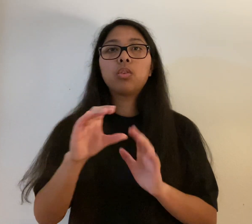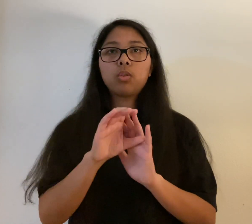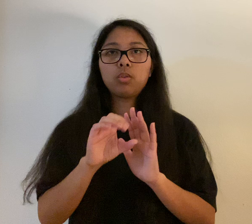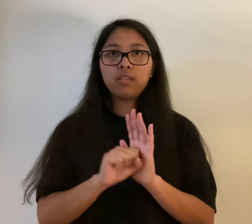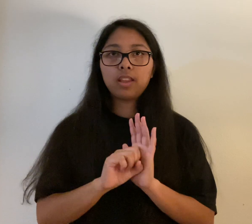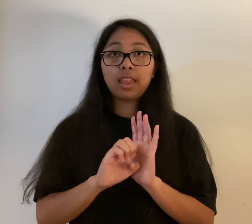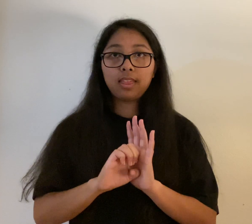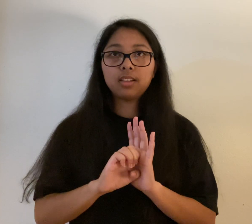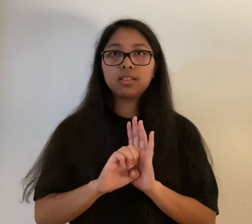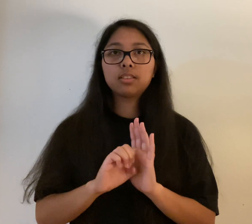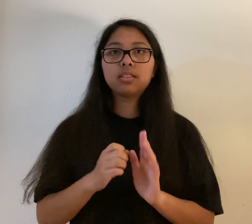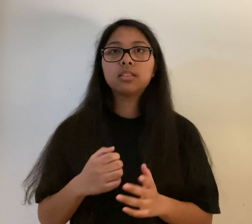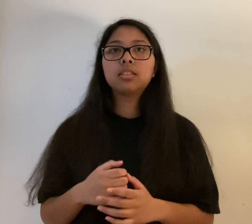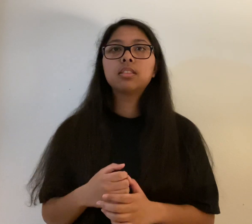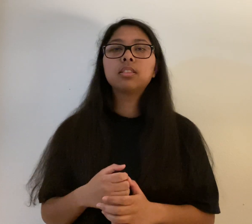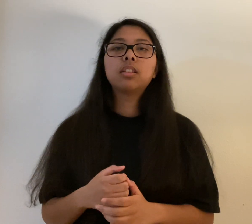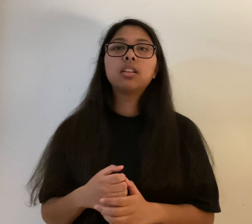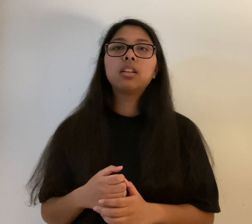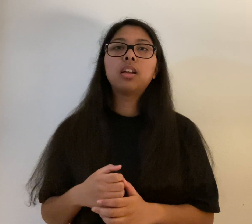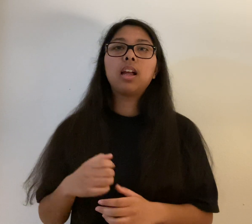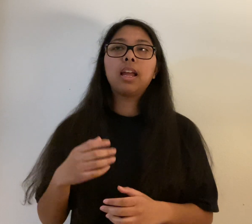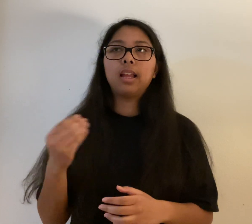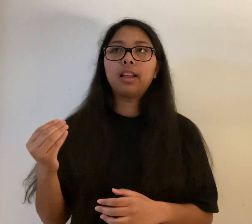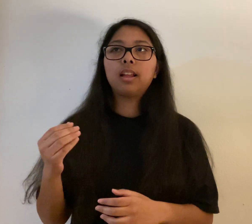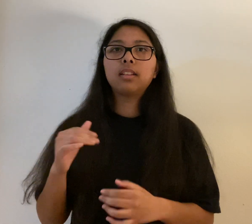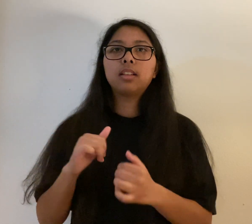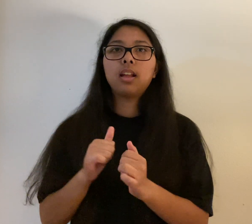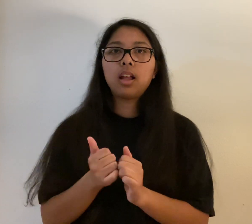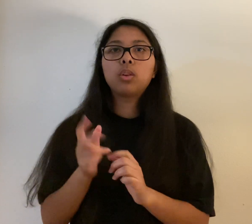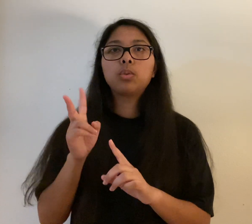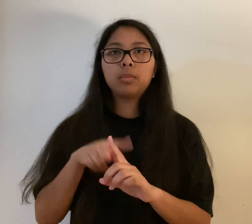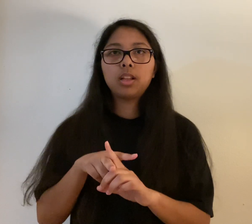and its appropriate application in various situations.